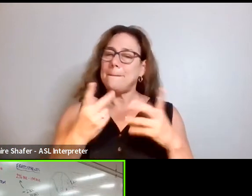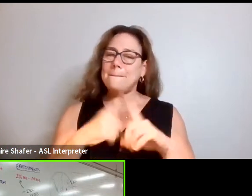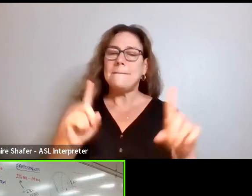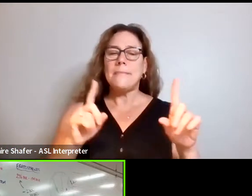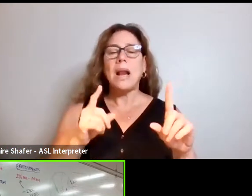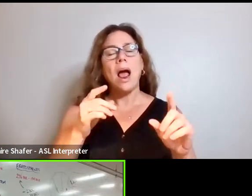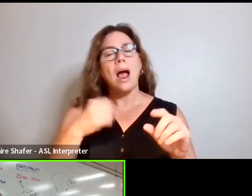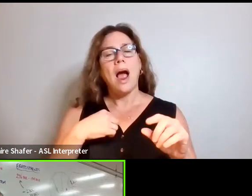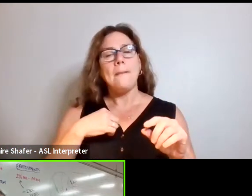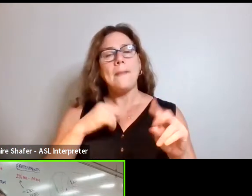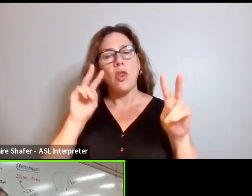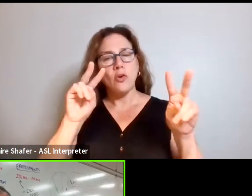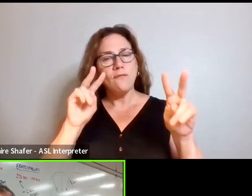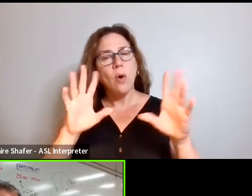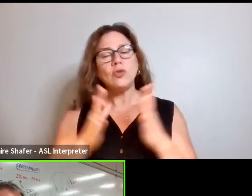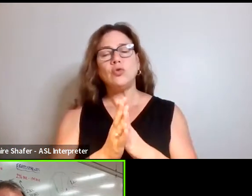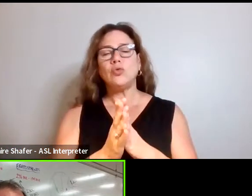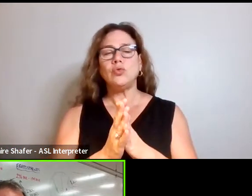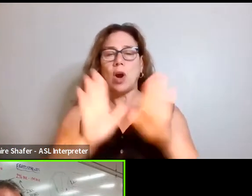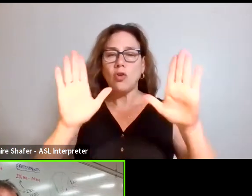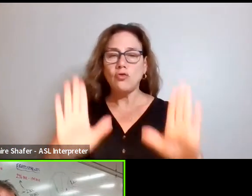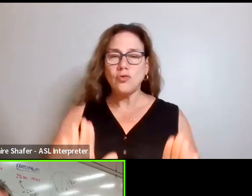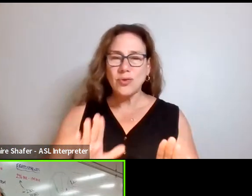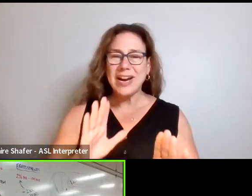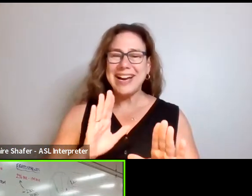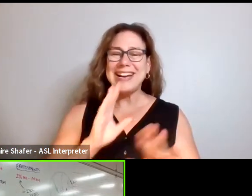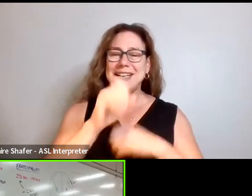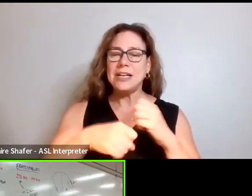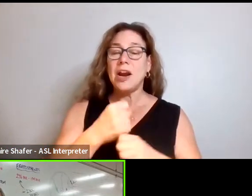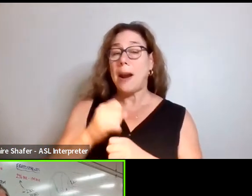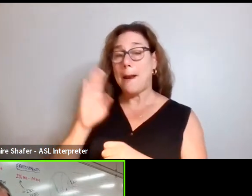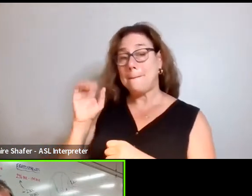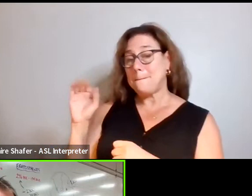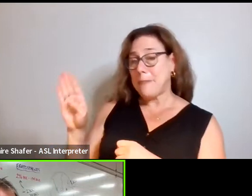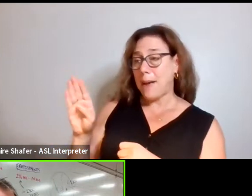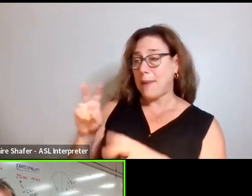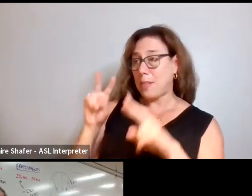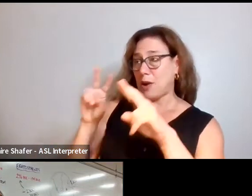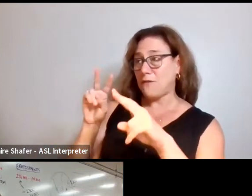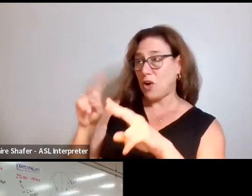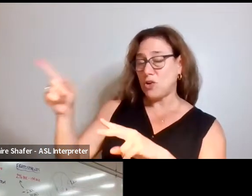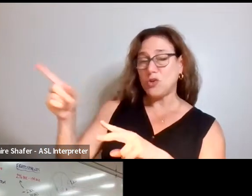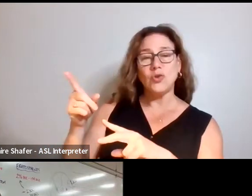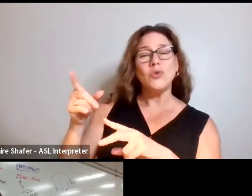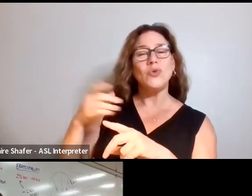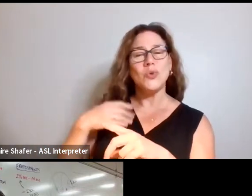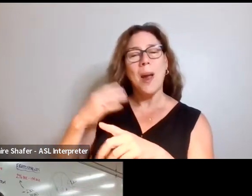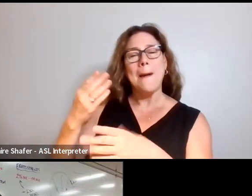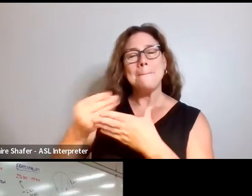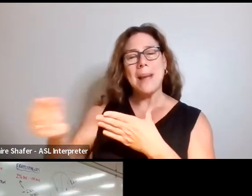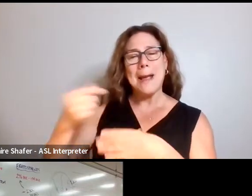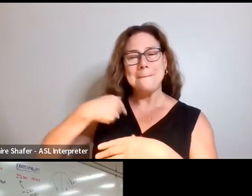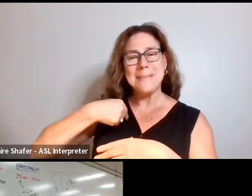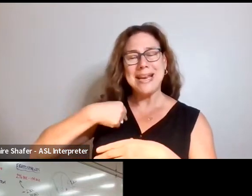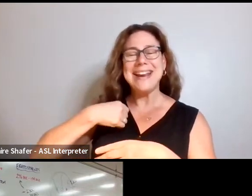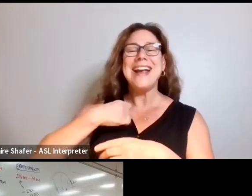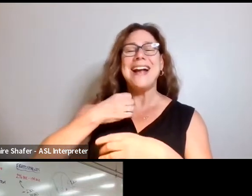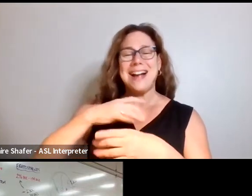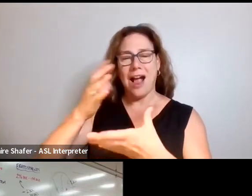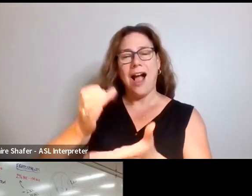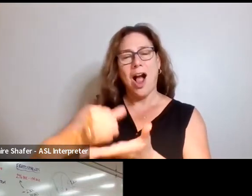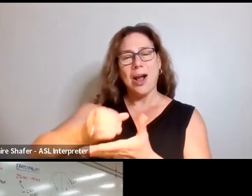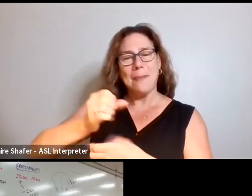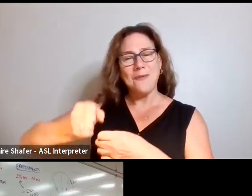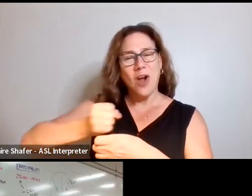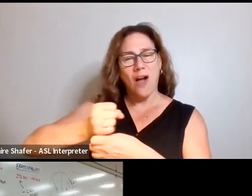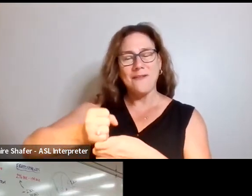Bob, I'm looking forward to buying you a cup of coffee, maybe a donut, whenever we can. Take care. Thank